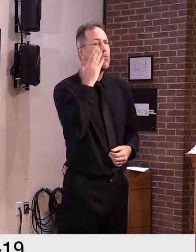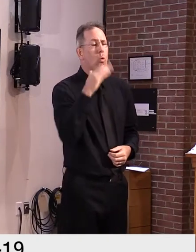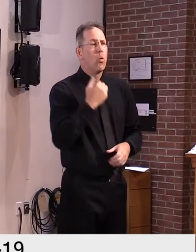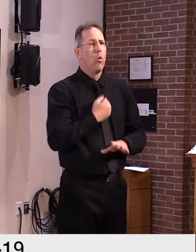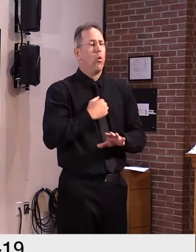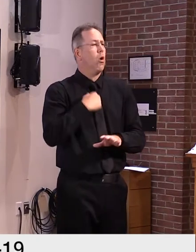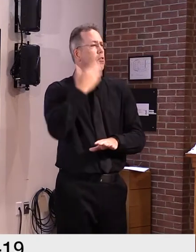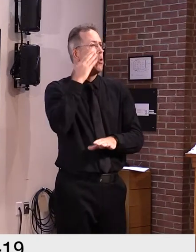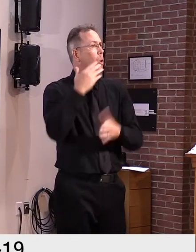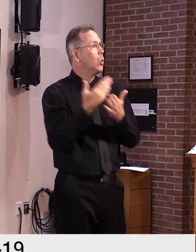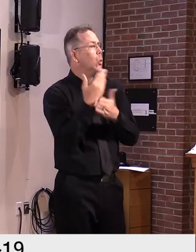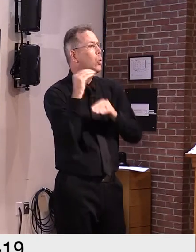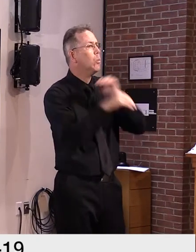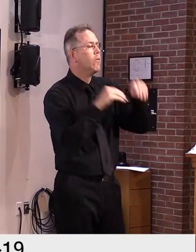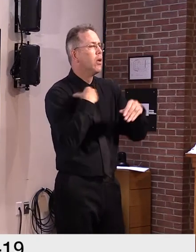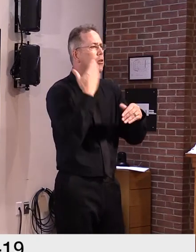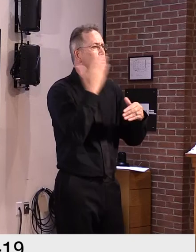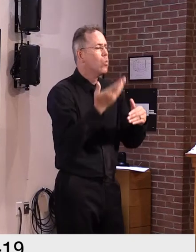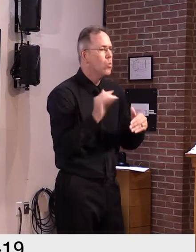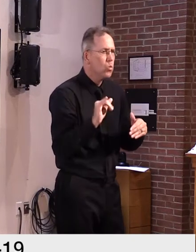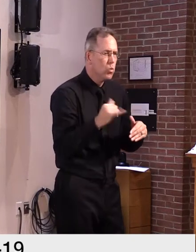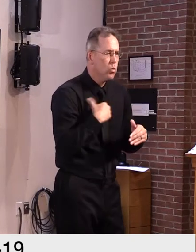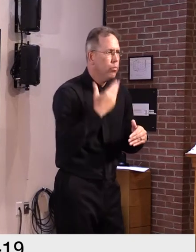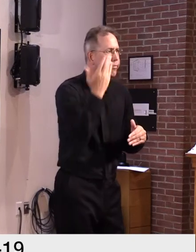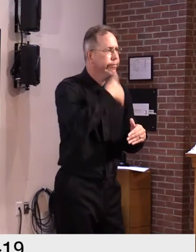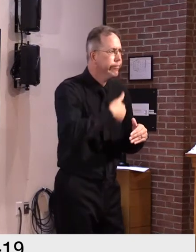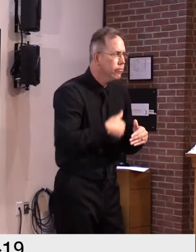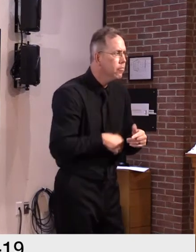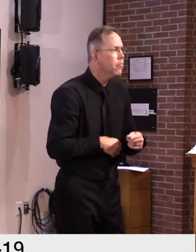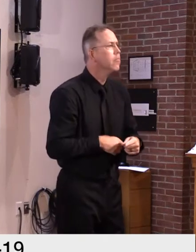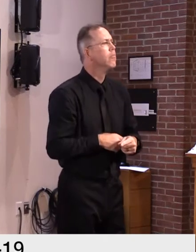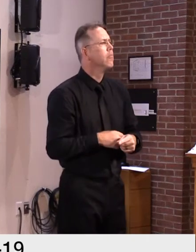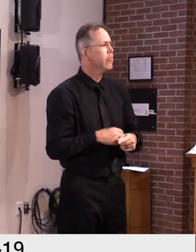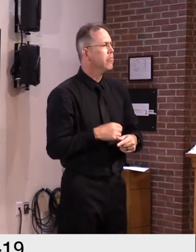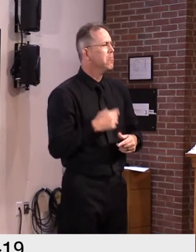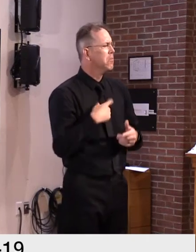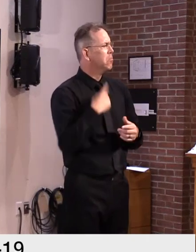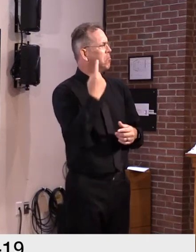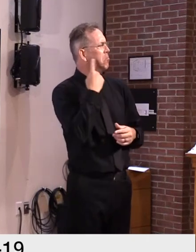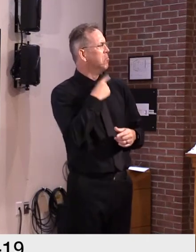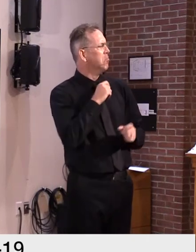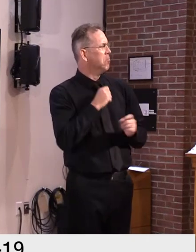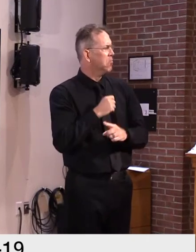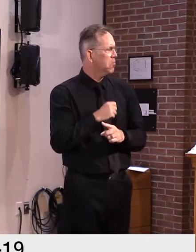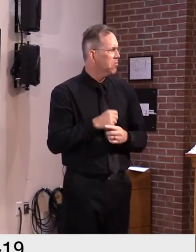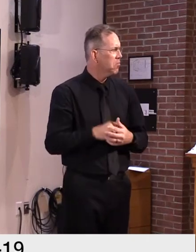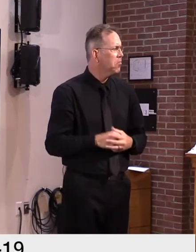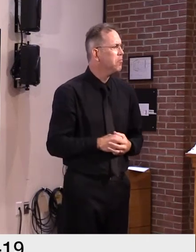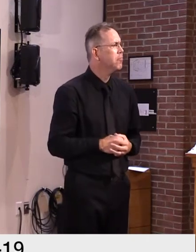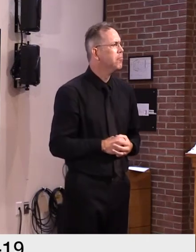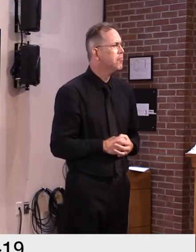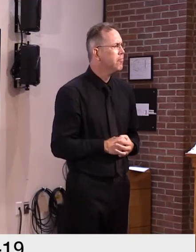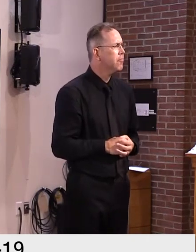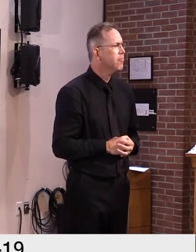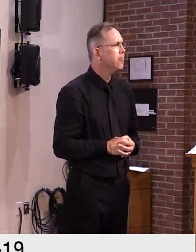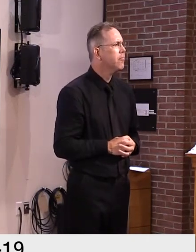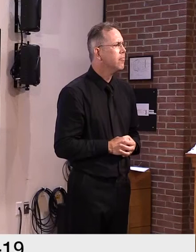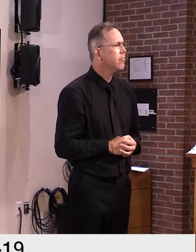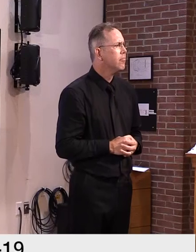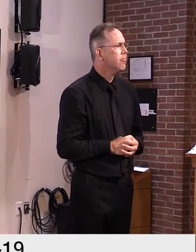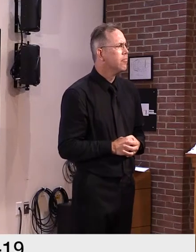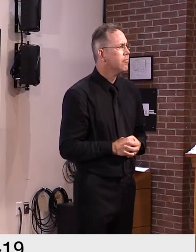Did I hear a rumor correctly that the administration or someone from the administration is going to meet with local officials on coming up